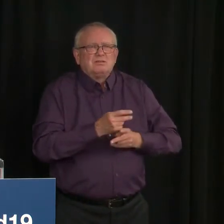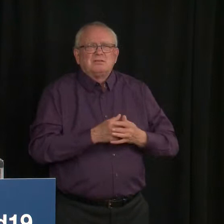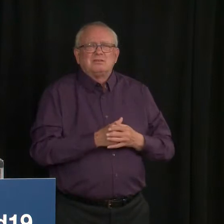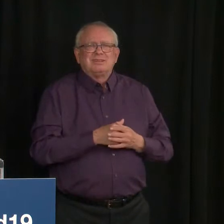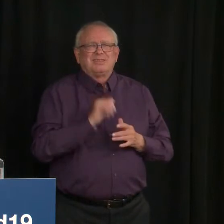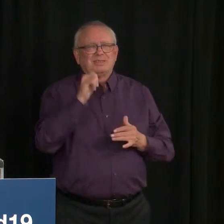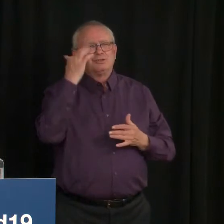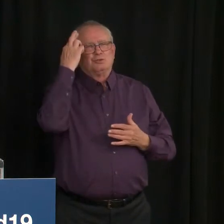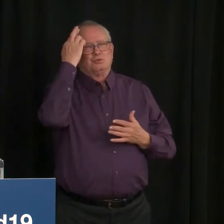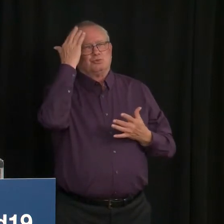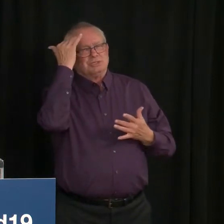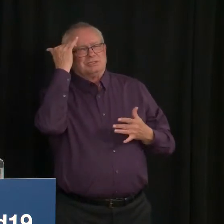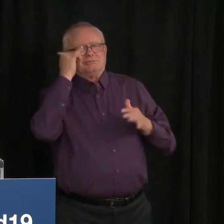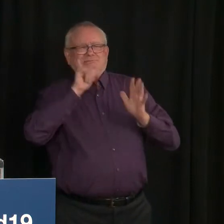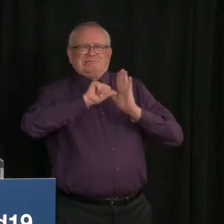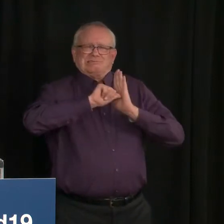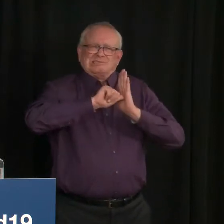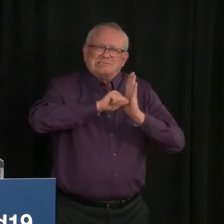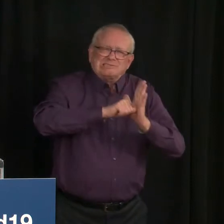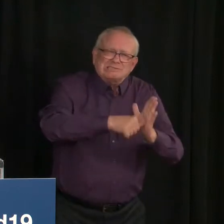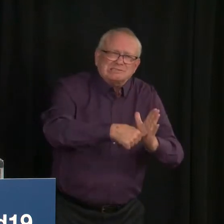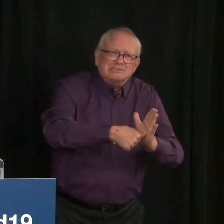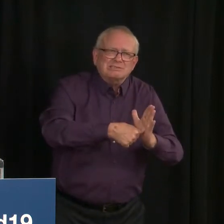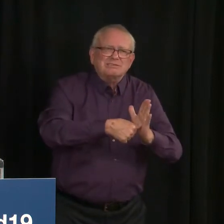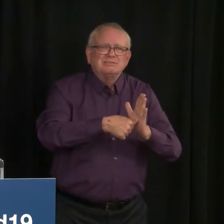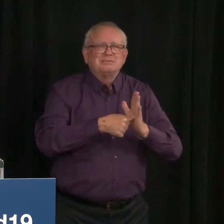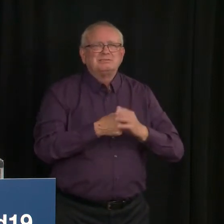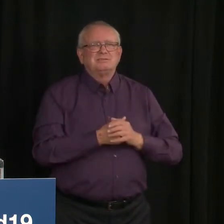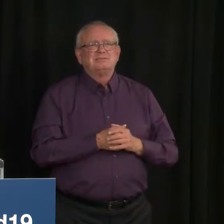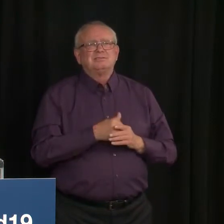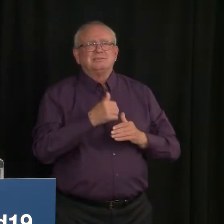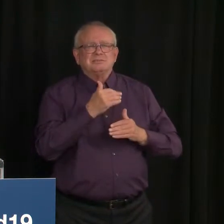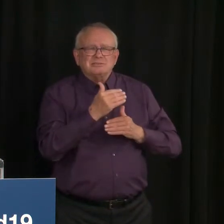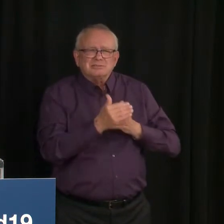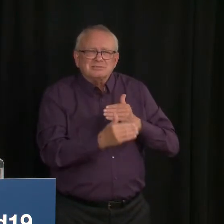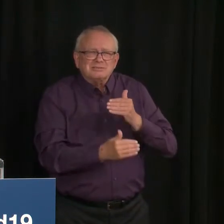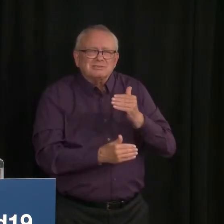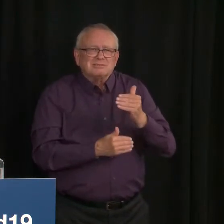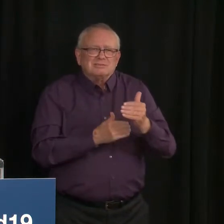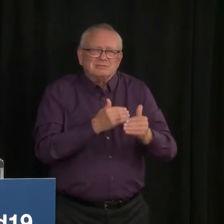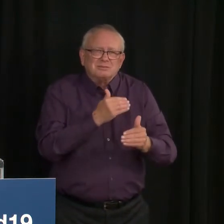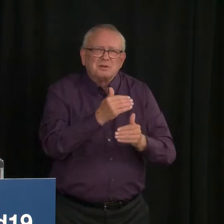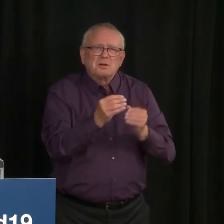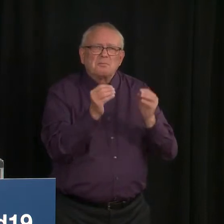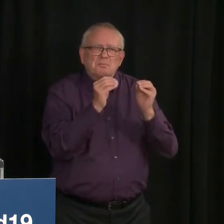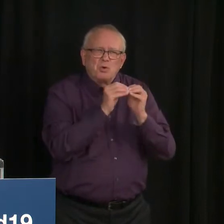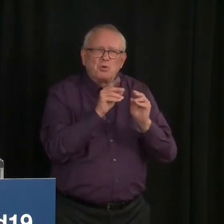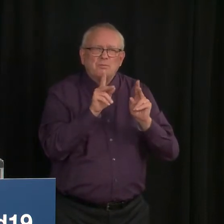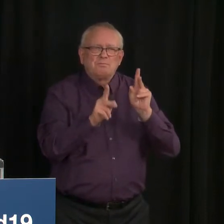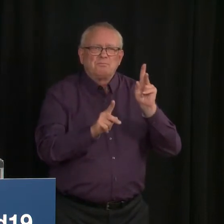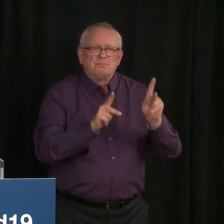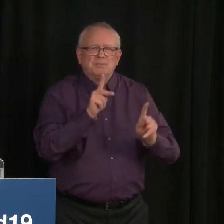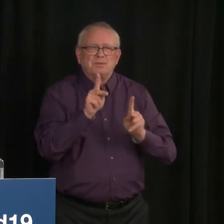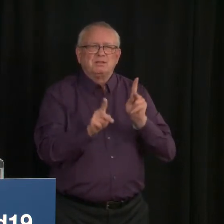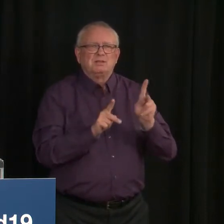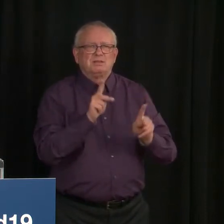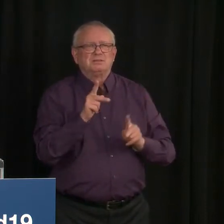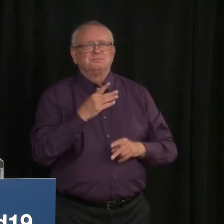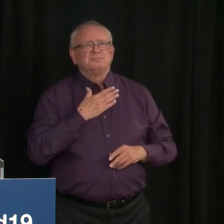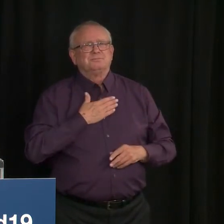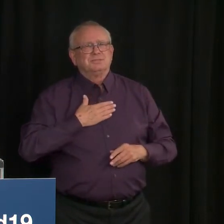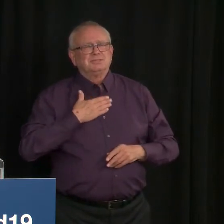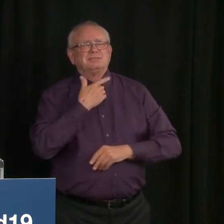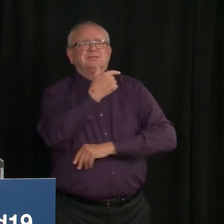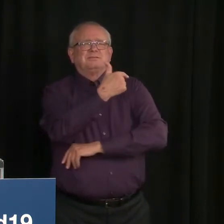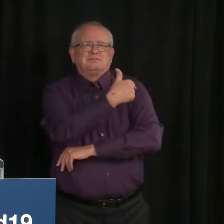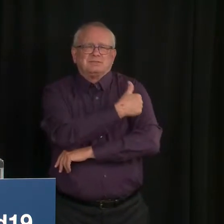I'm reminding people that as we are continuing to ramp up our vaccination, we do need to continue to follow all of the appropriate